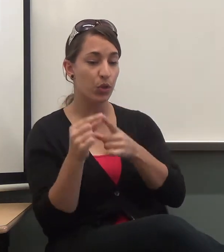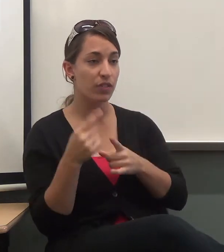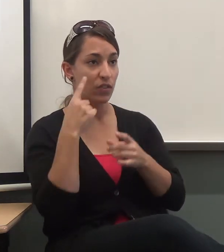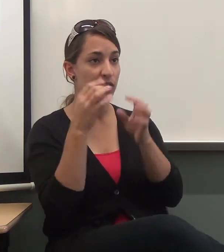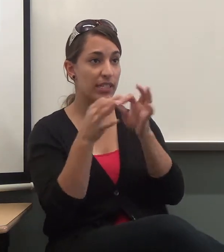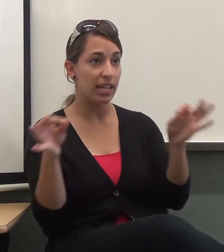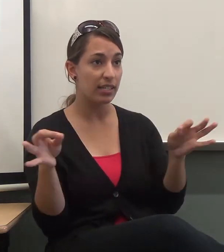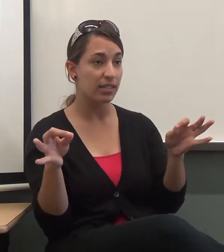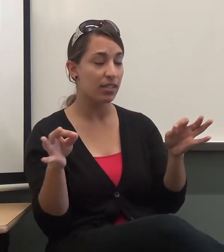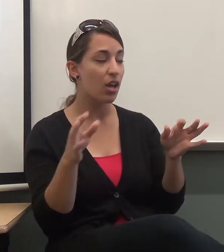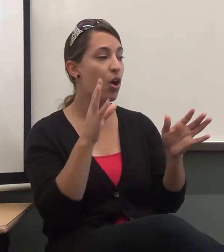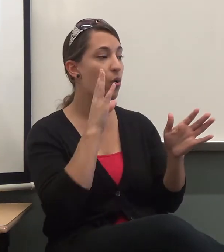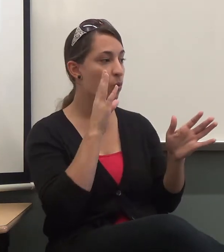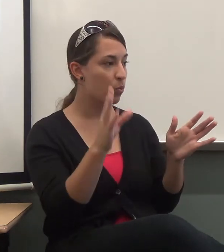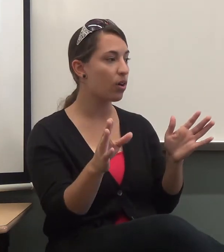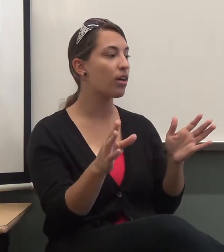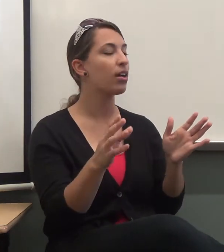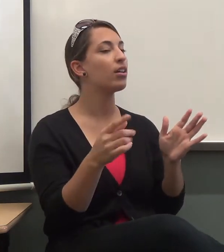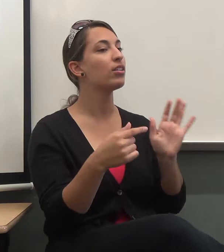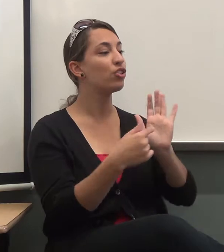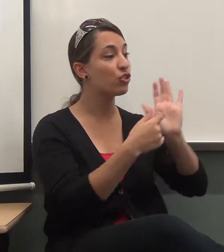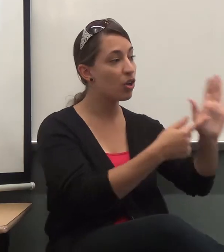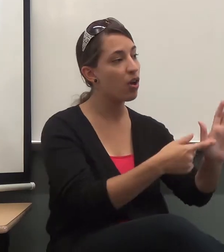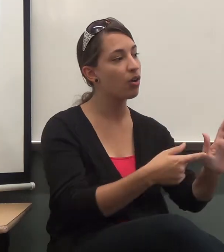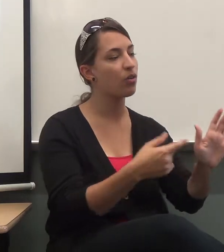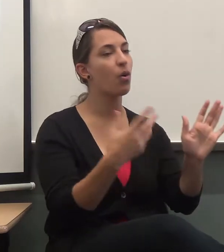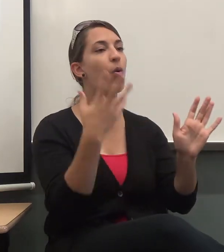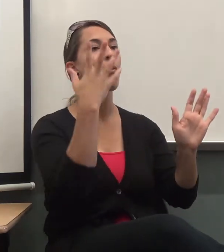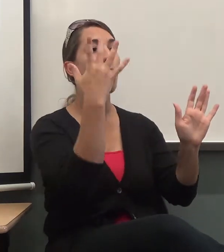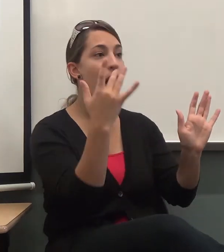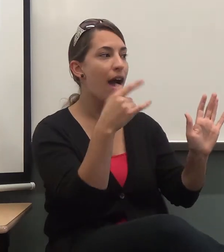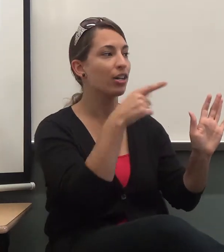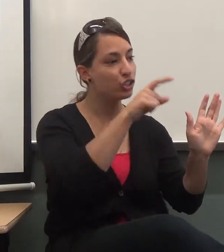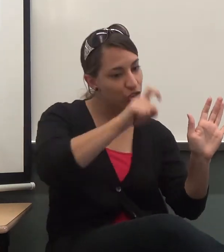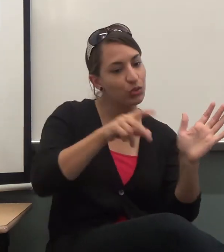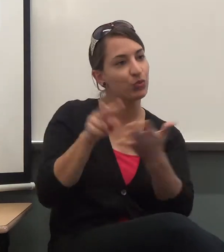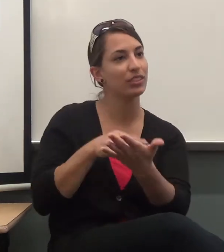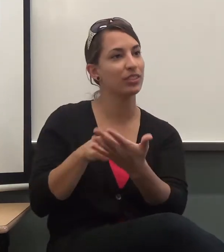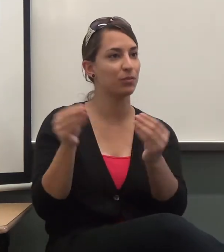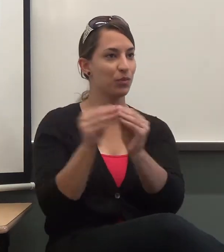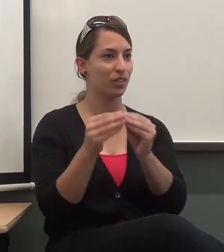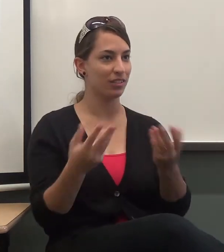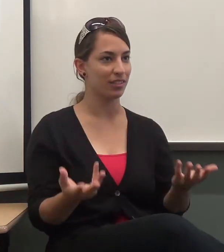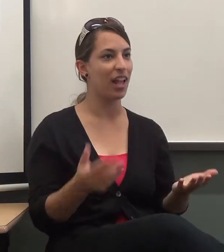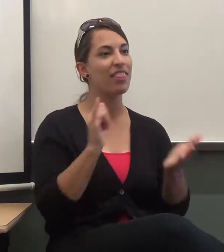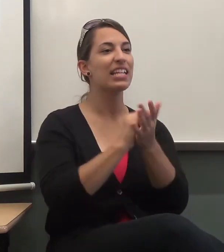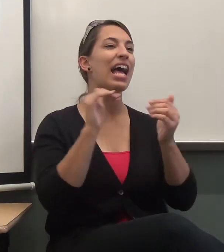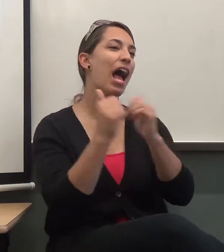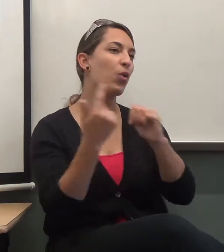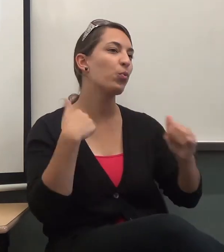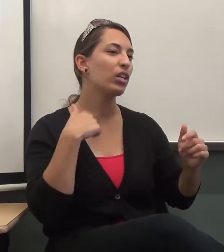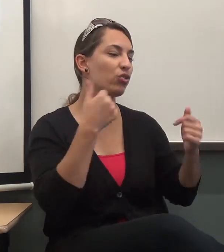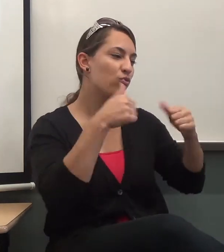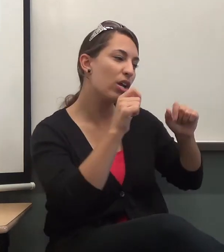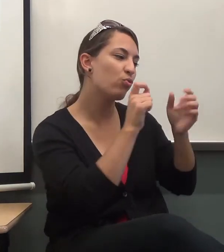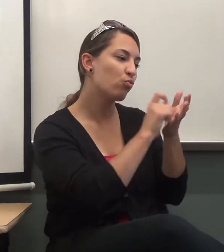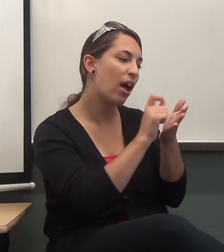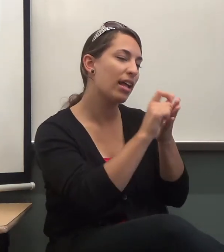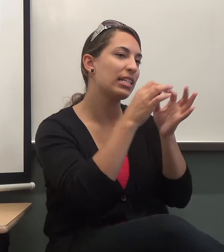will tell us why it is we should find this valuable. And that's how we write the sentence. So let's get down here where we said subject. Subject is a noun